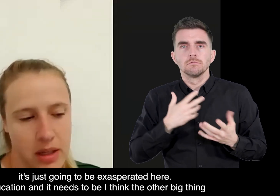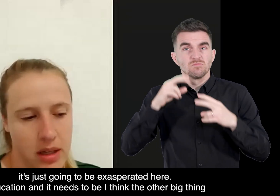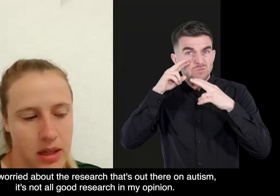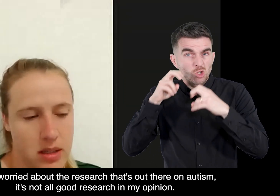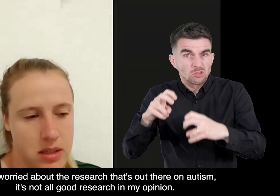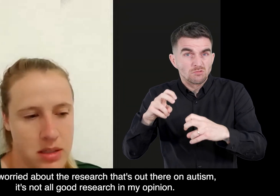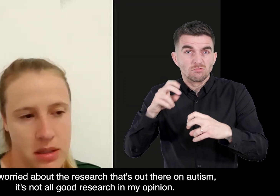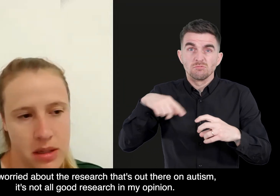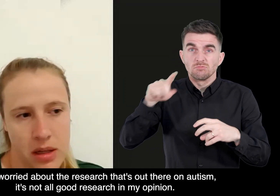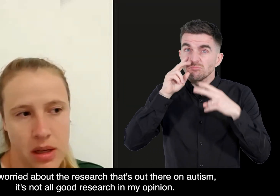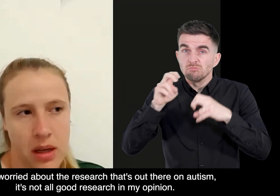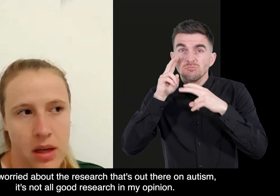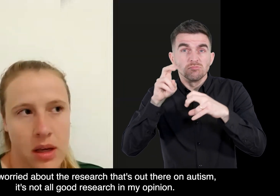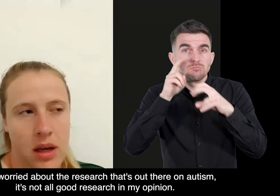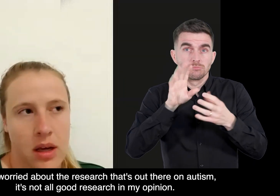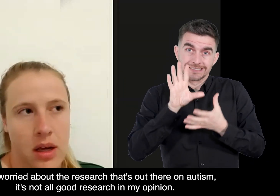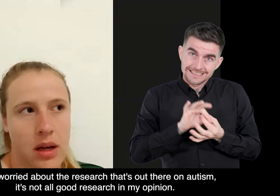big thing is